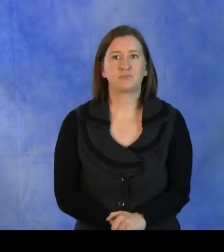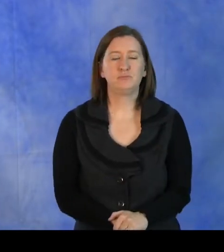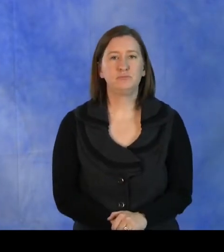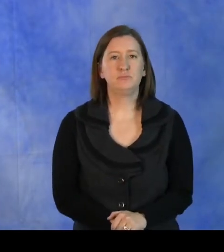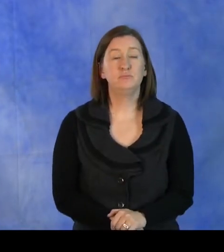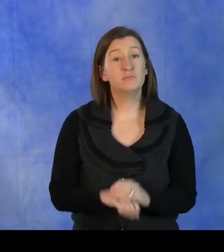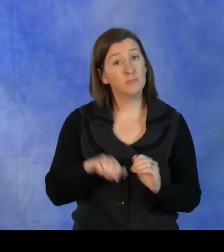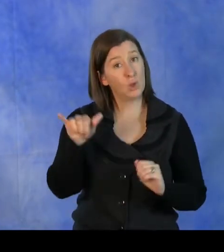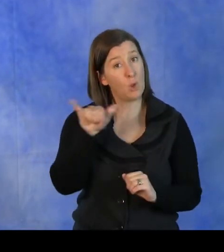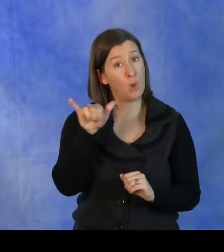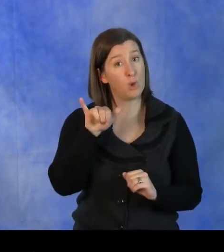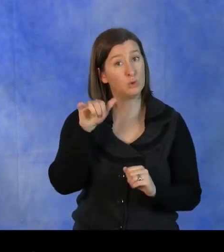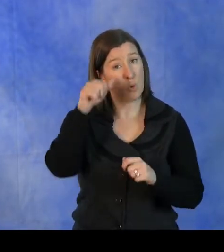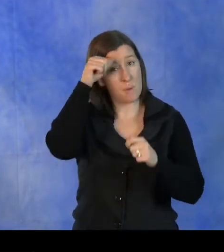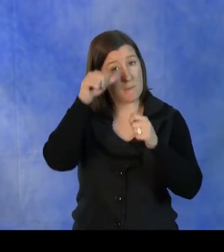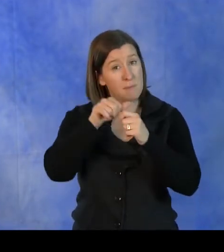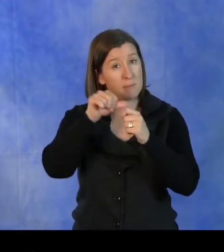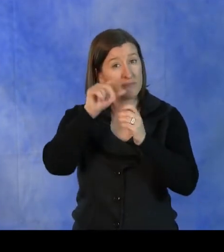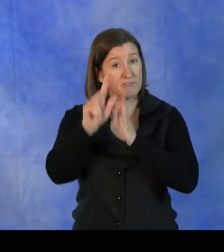that's negative.